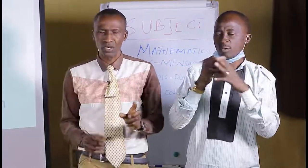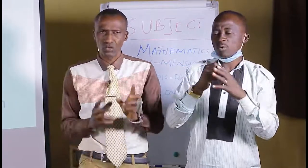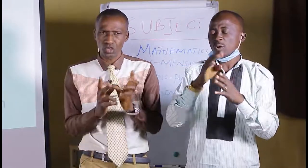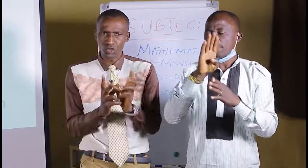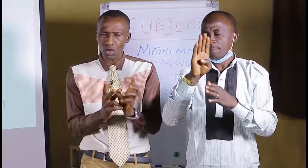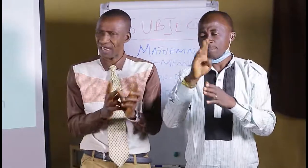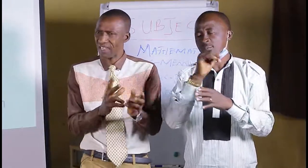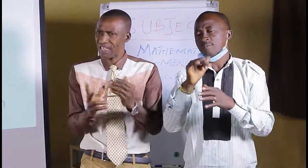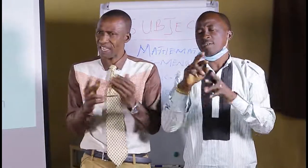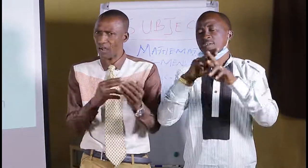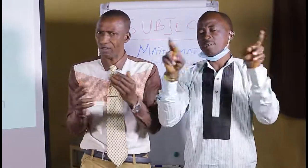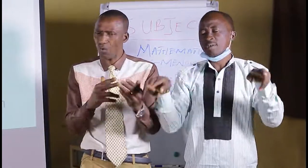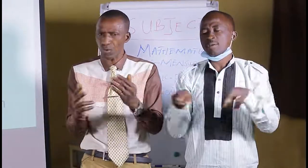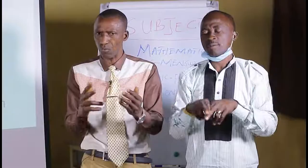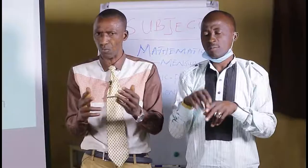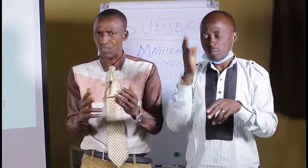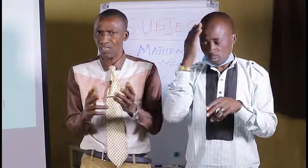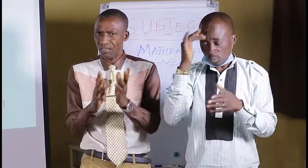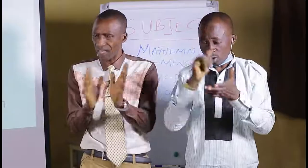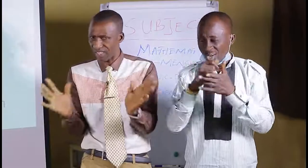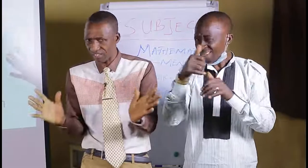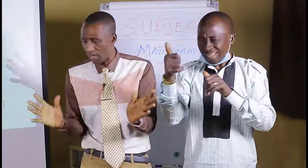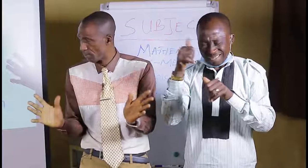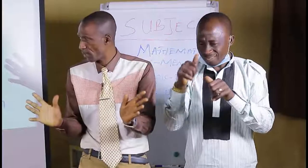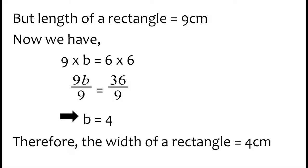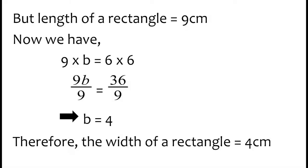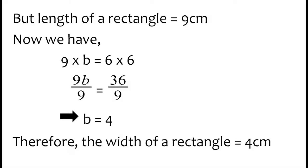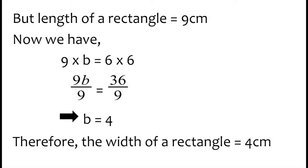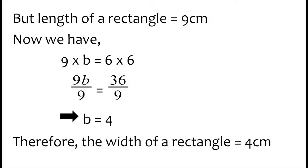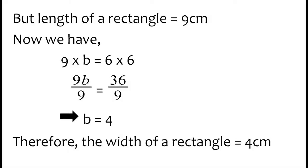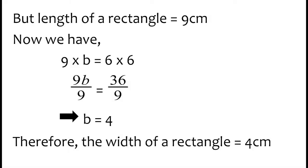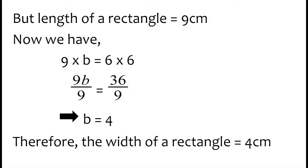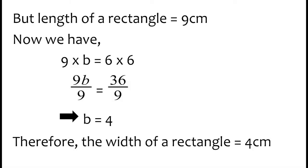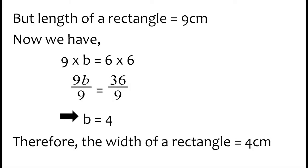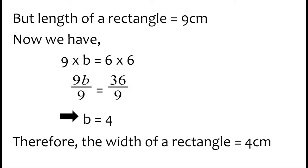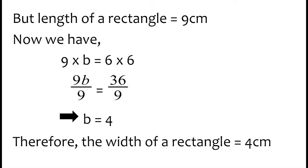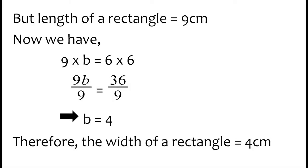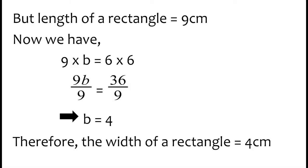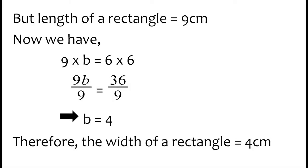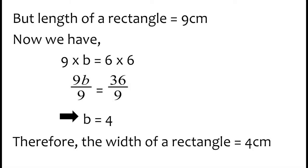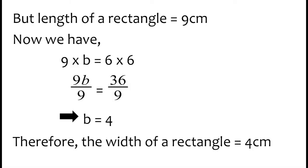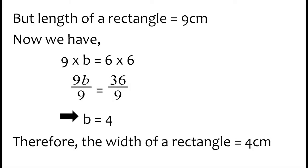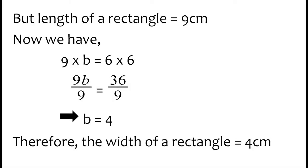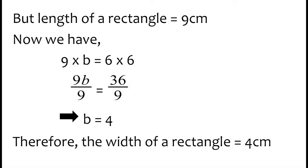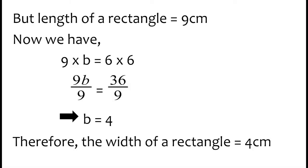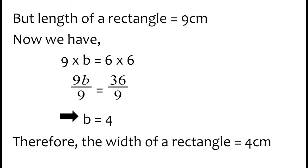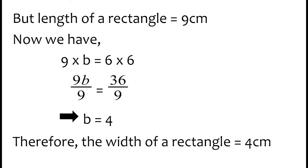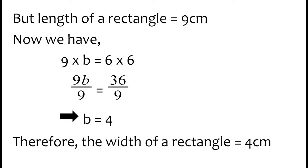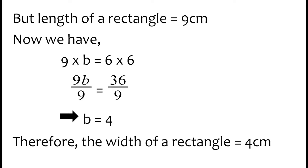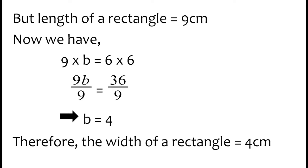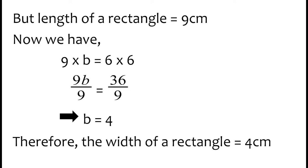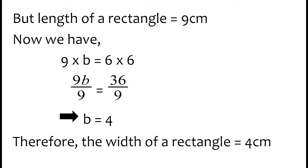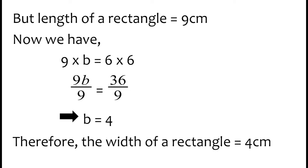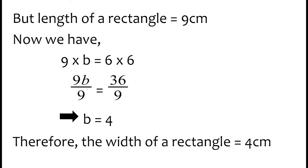rectangle. You should know that either of the words used, they are the same. So therefore, the width of the rectangle here